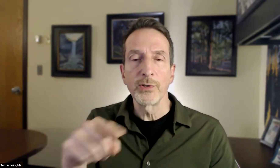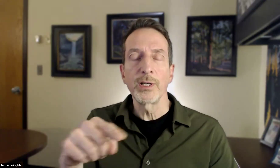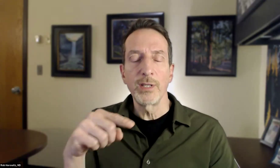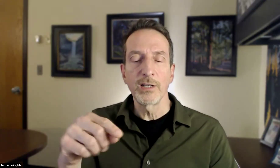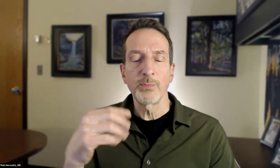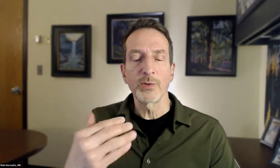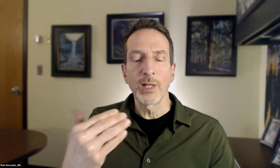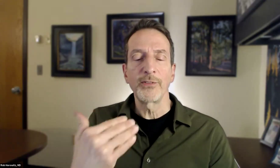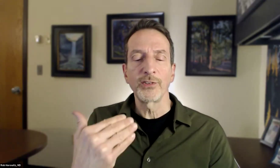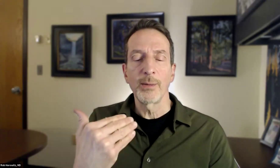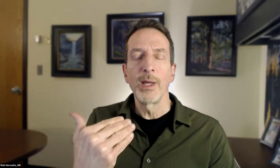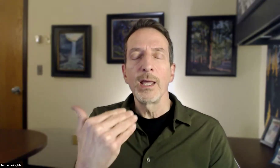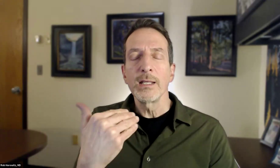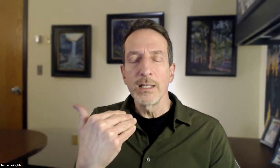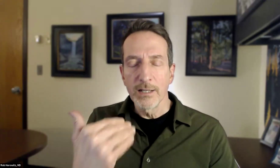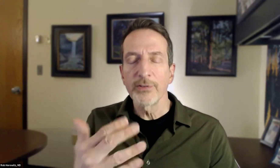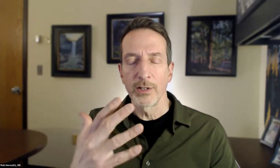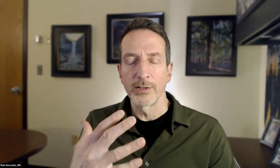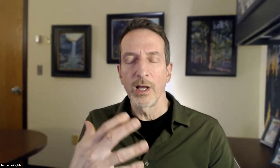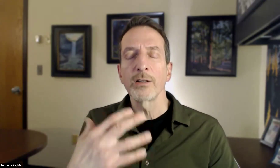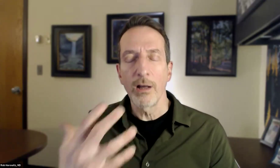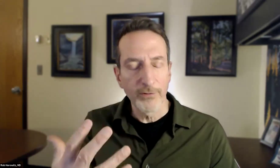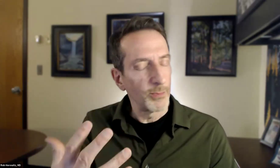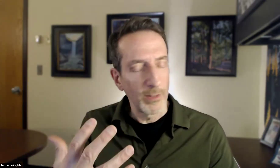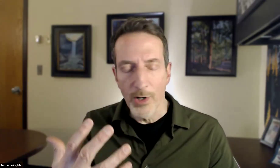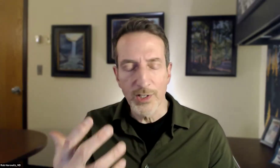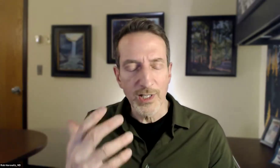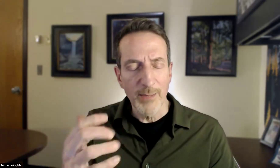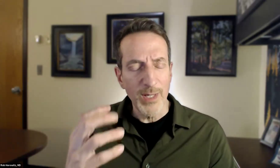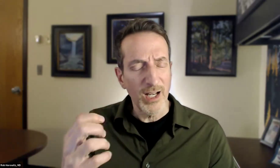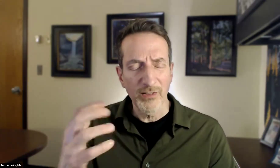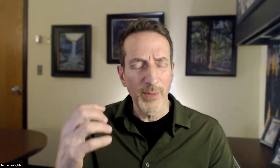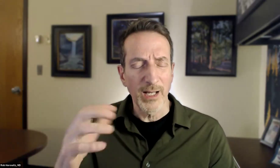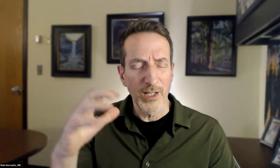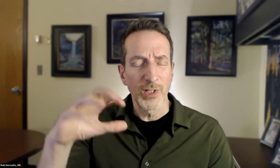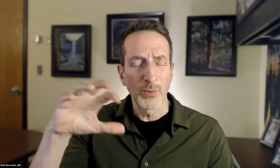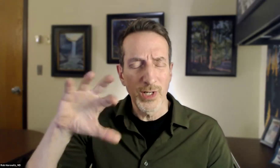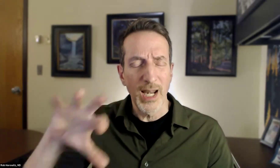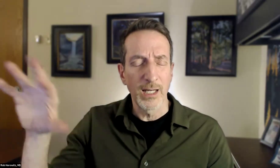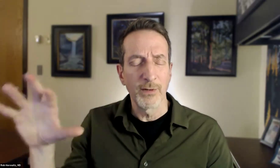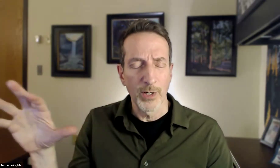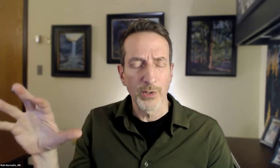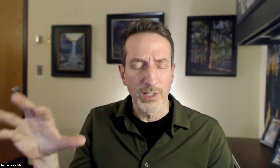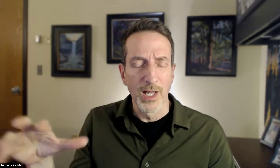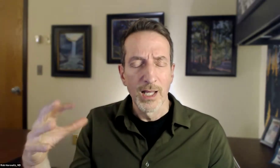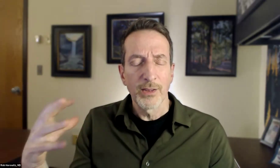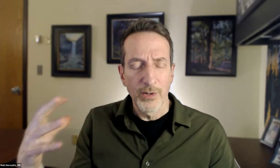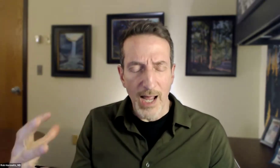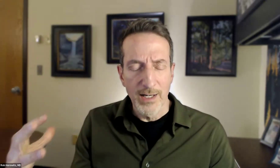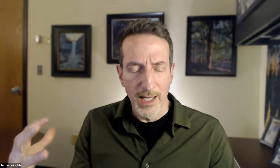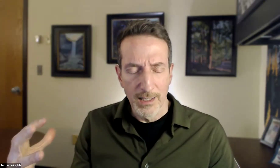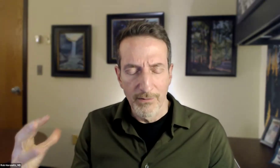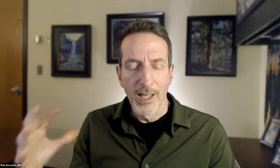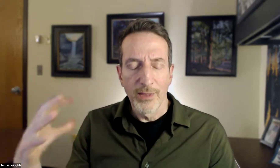Most people during the experience will have some difficult, uncomfortable emotions. And I'm being careful about not using the word negative emotions.